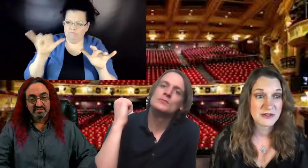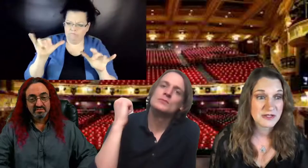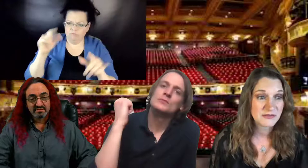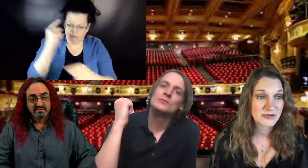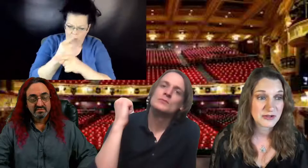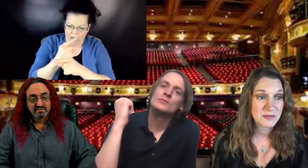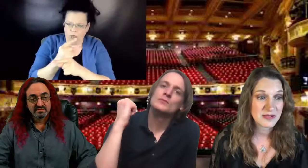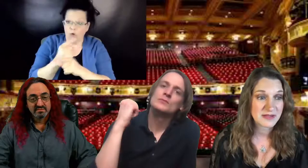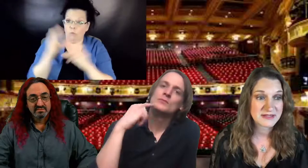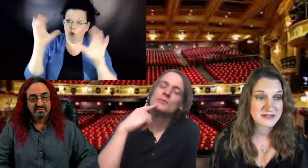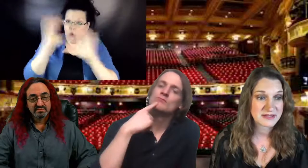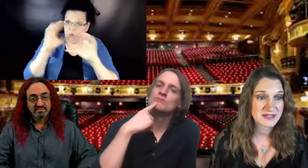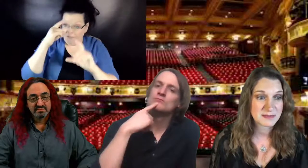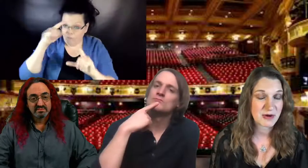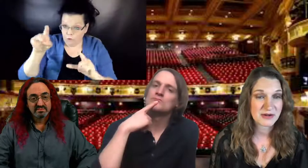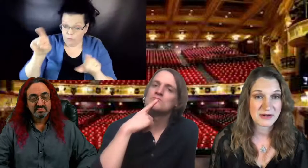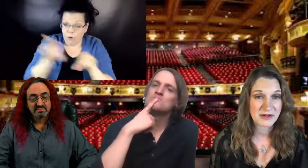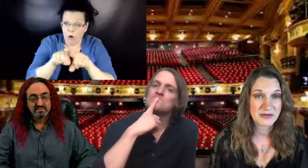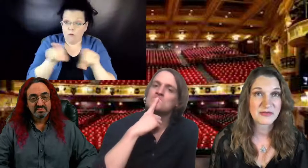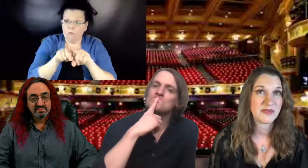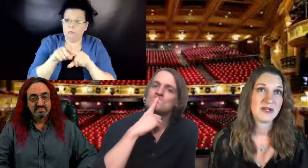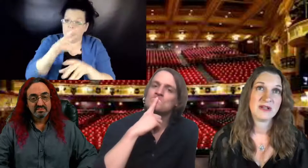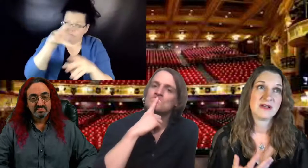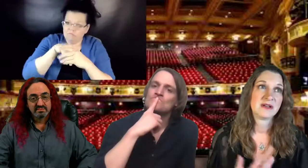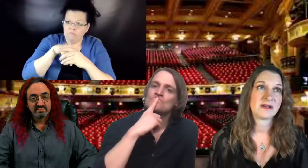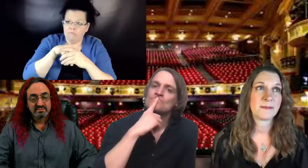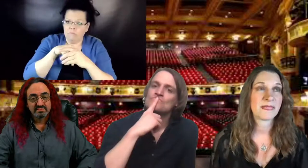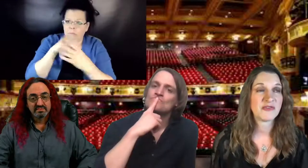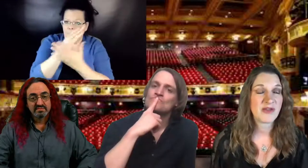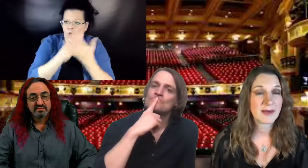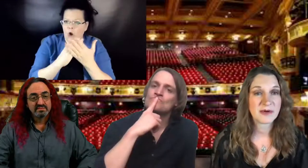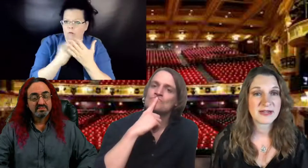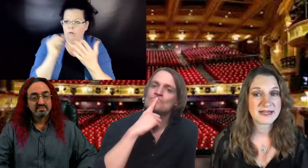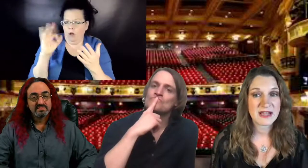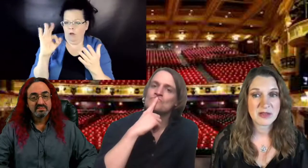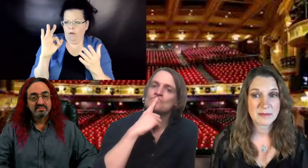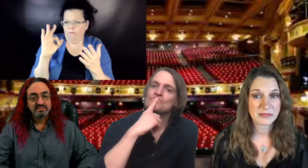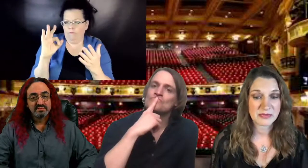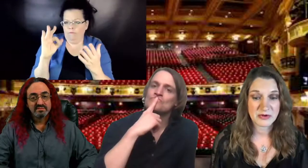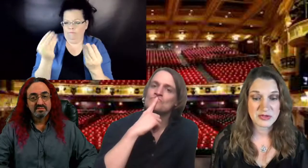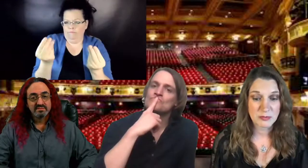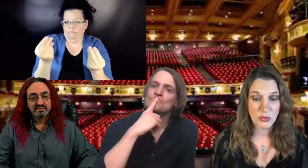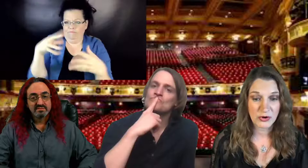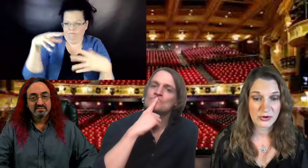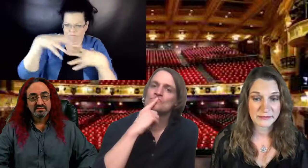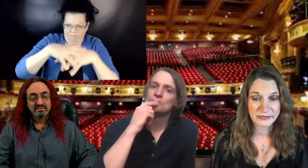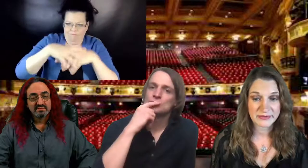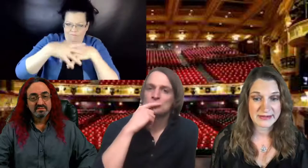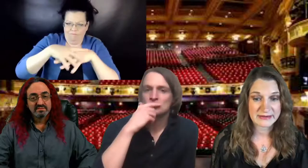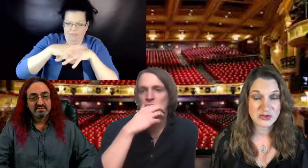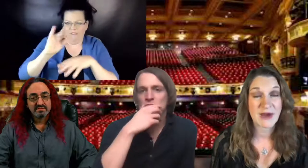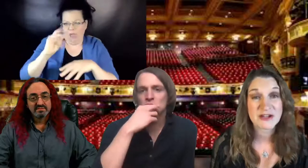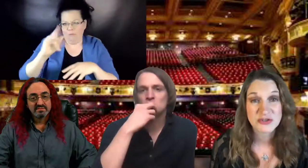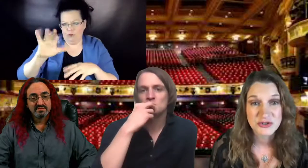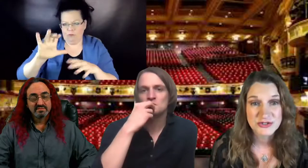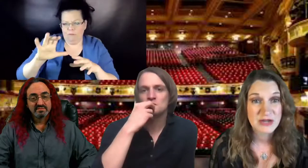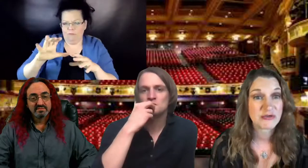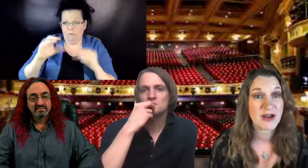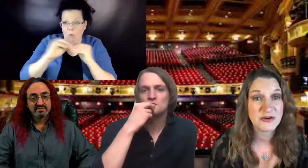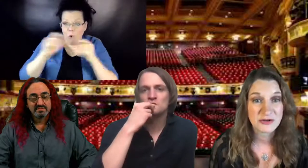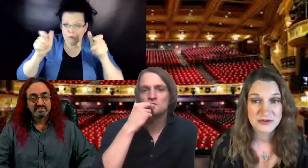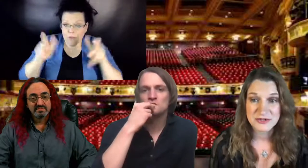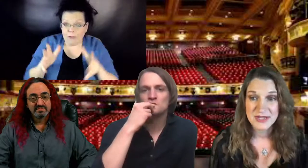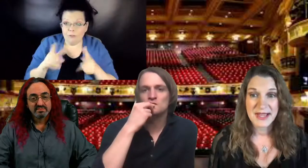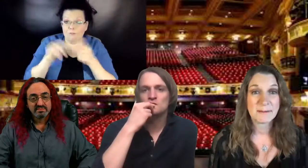are we looking for you, but it's part of the fabric. And now that there's more directors